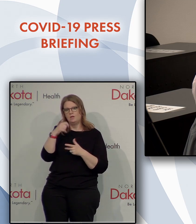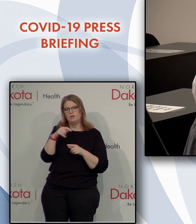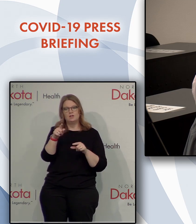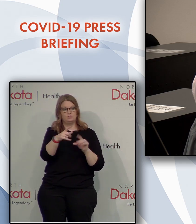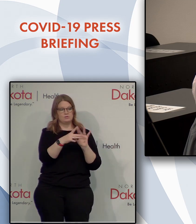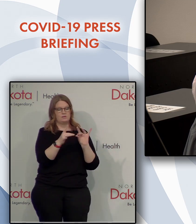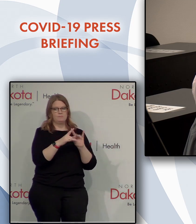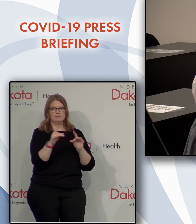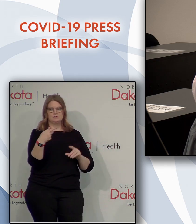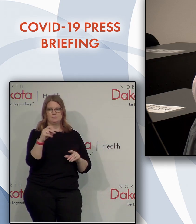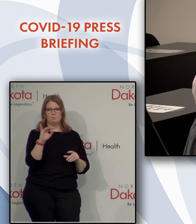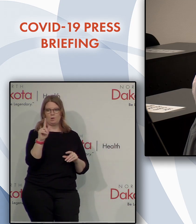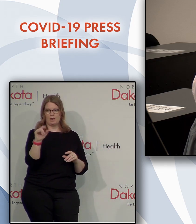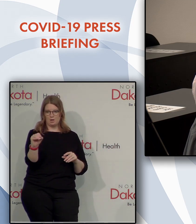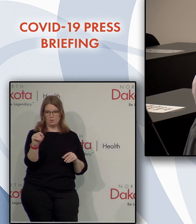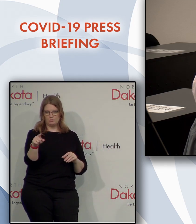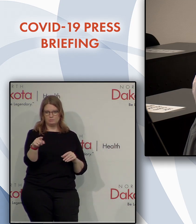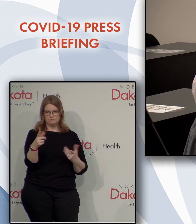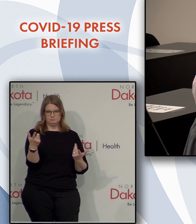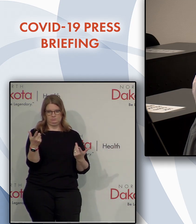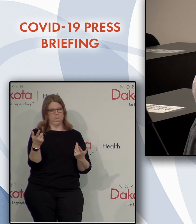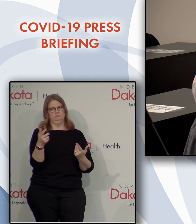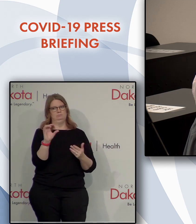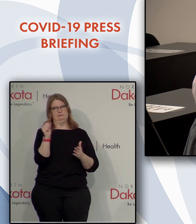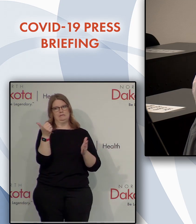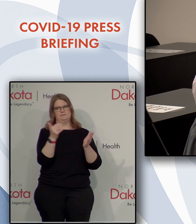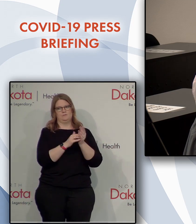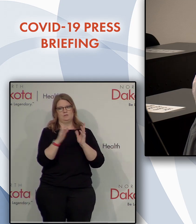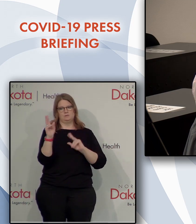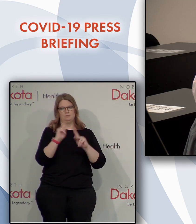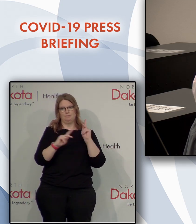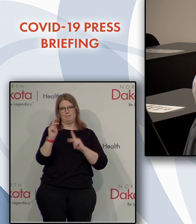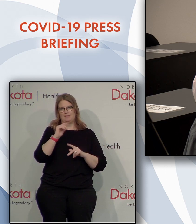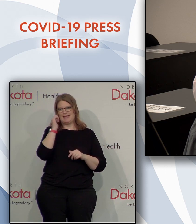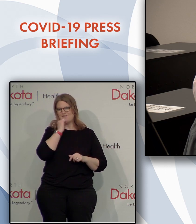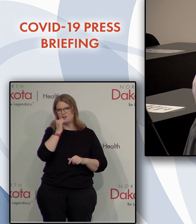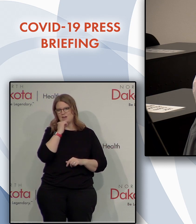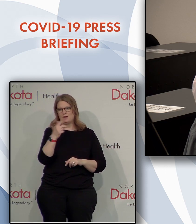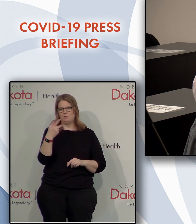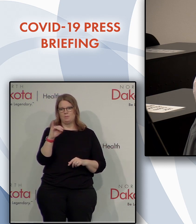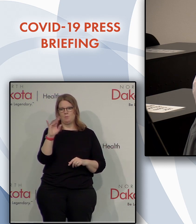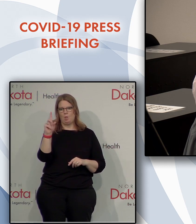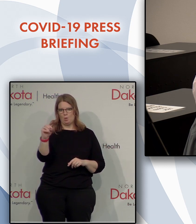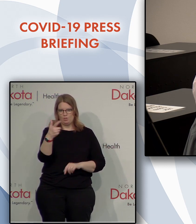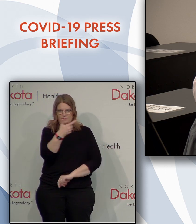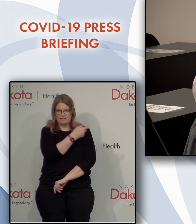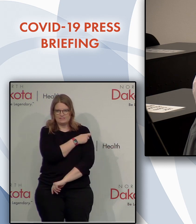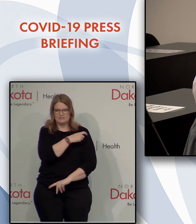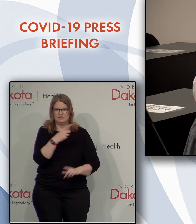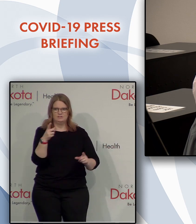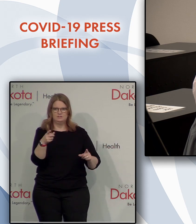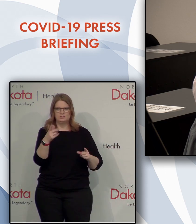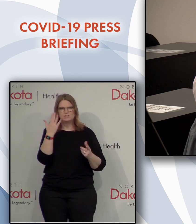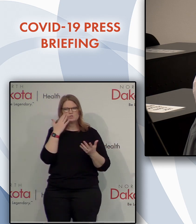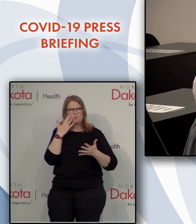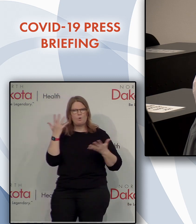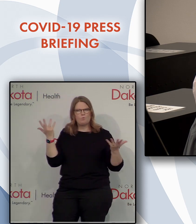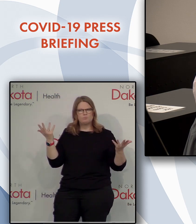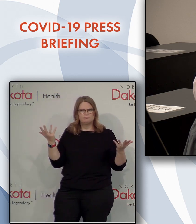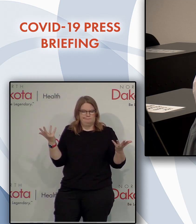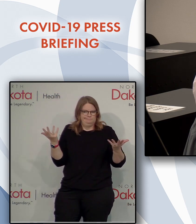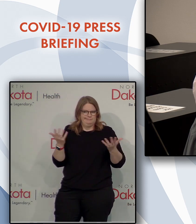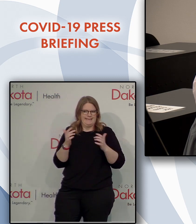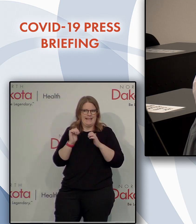and back in those days we vaccinated tens of thousands of people a day. Do we know what shape or form or numbers